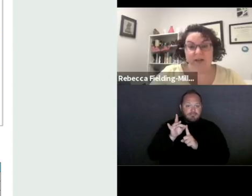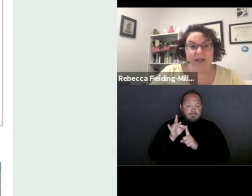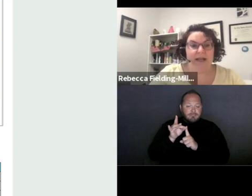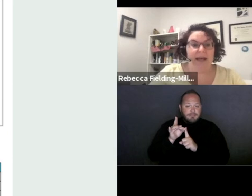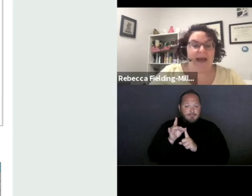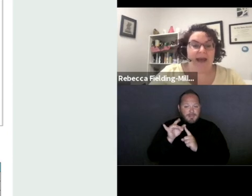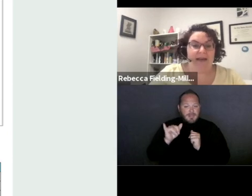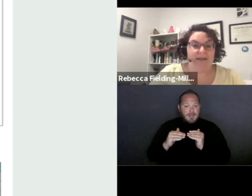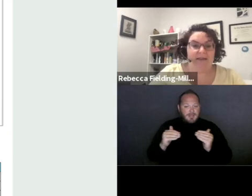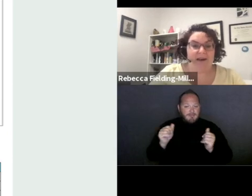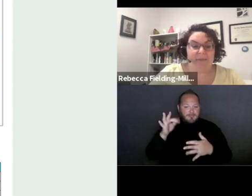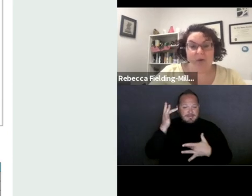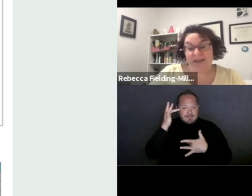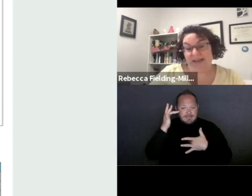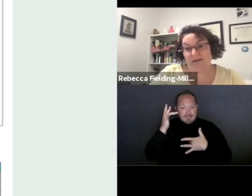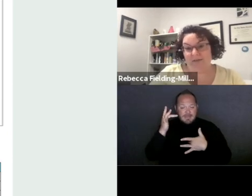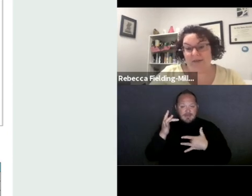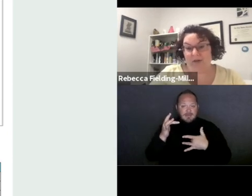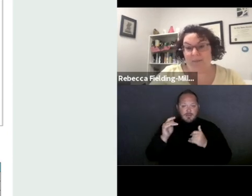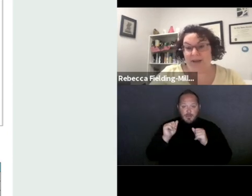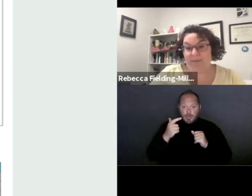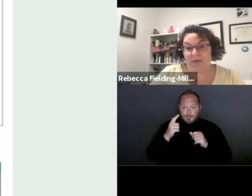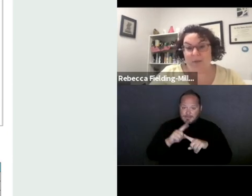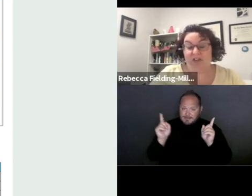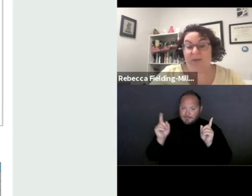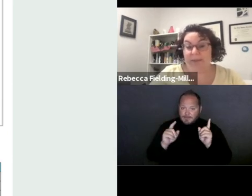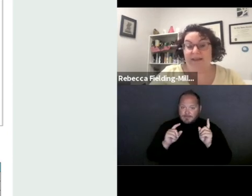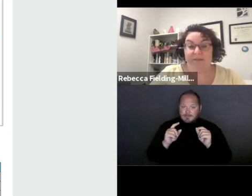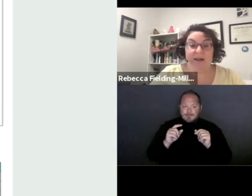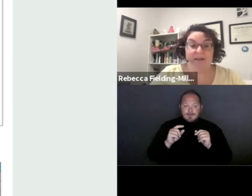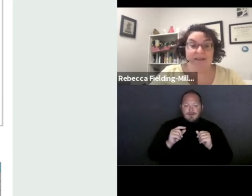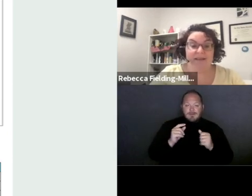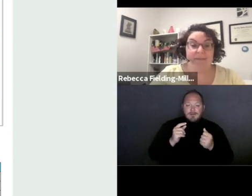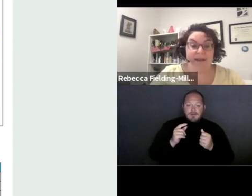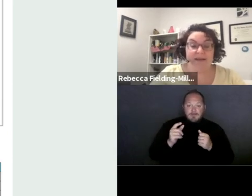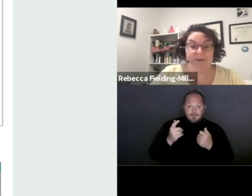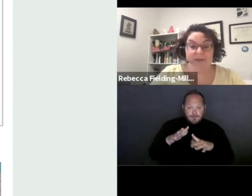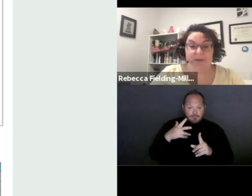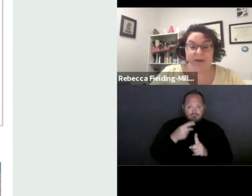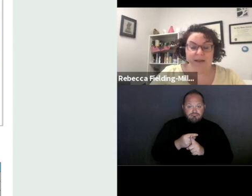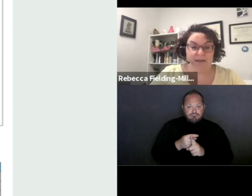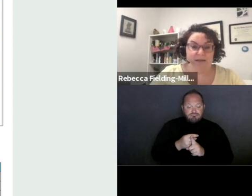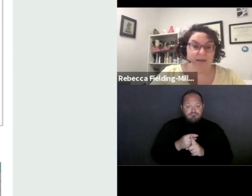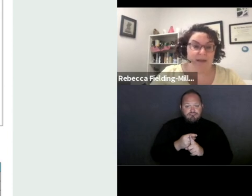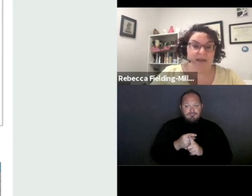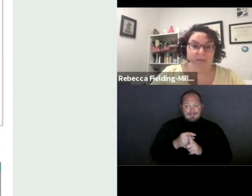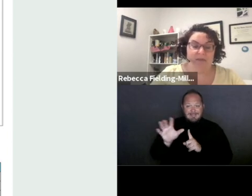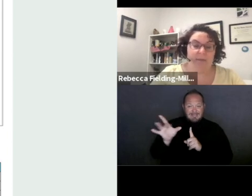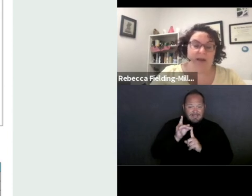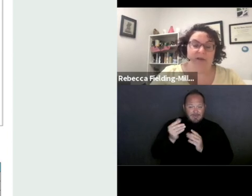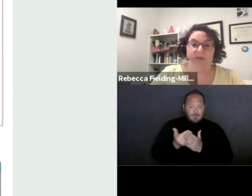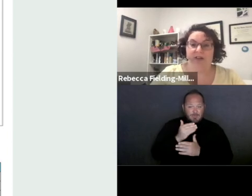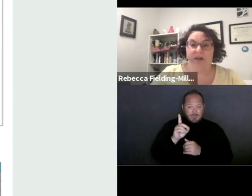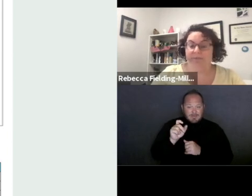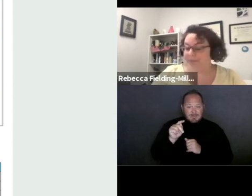very ill, and a weekend feeling crummy, which is a big difference. That's a big difference those vaccines can make, even with